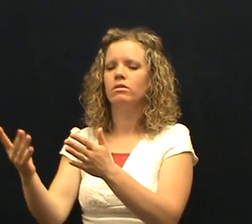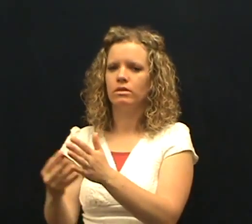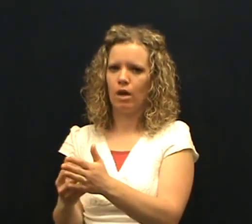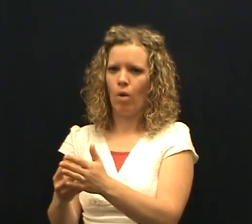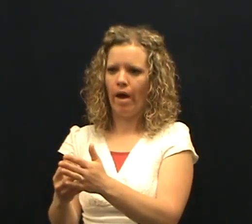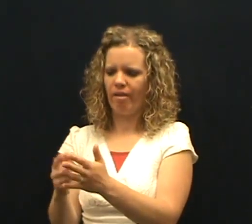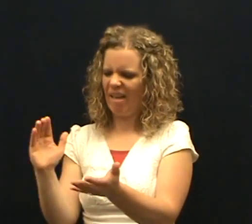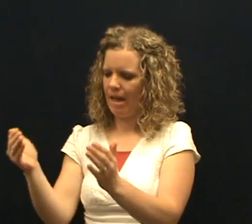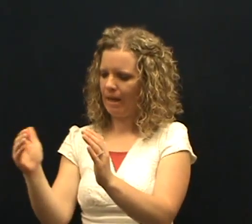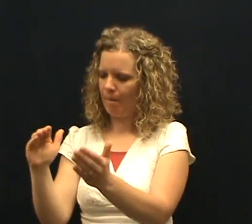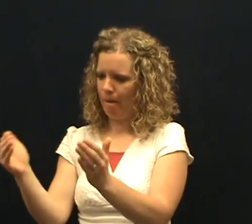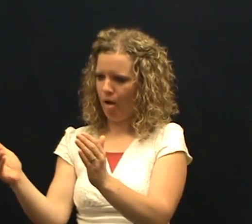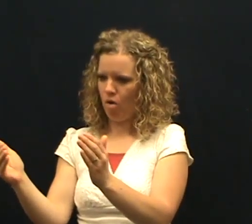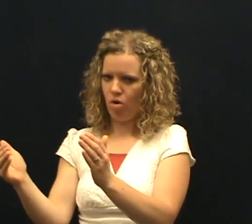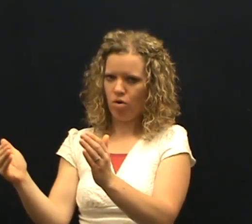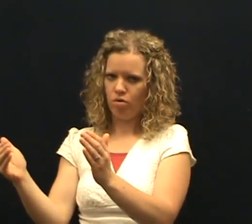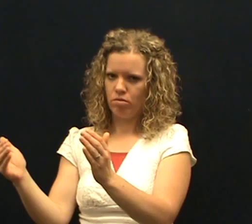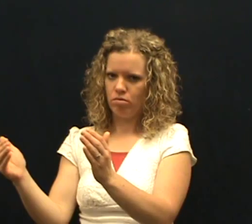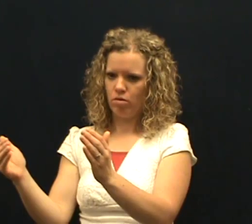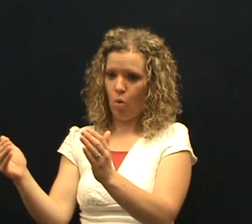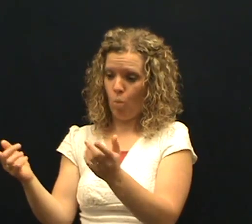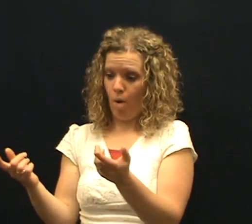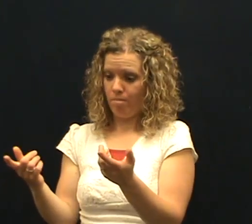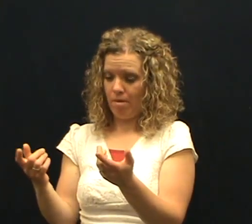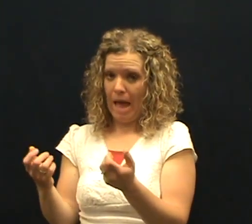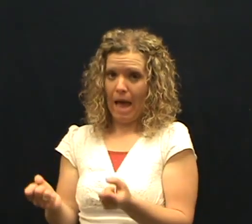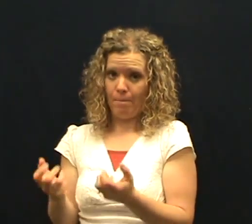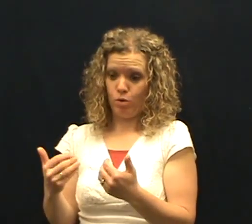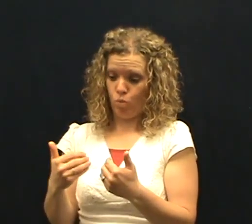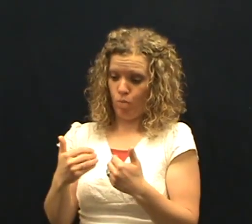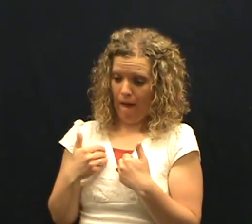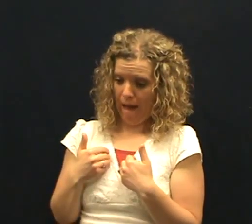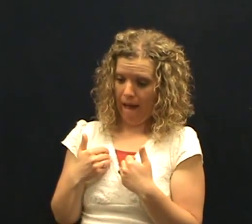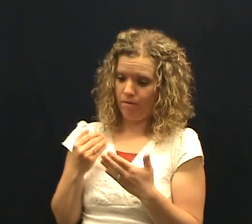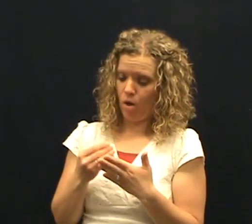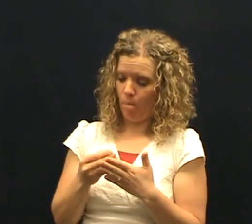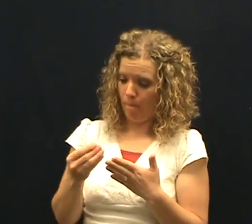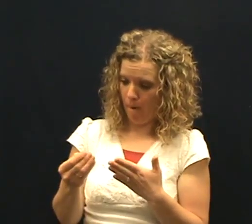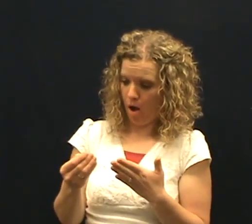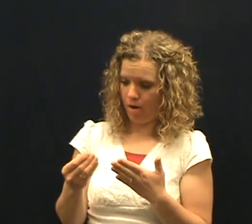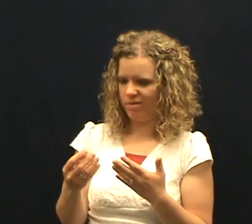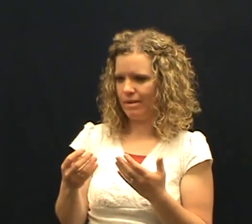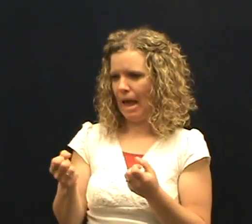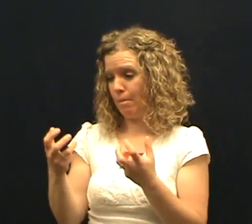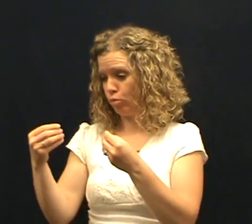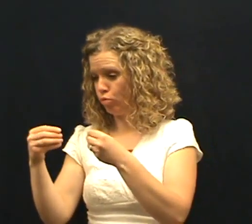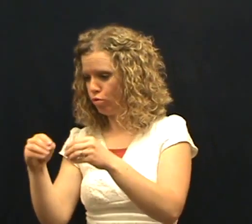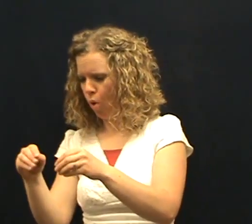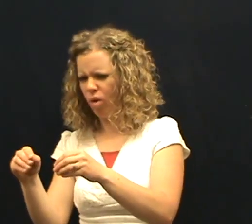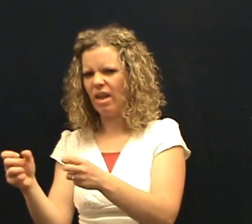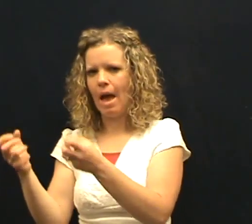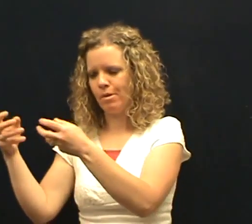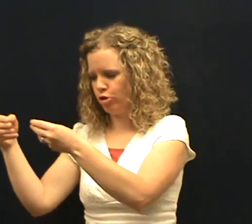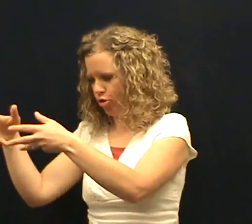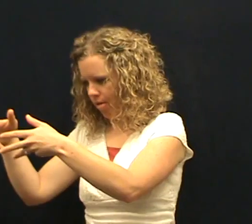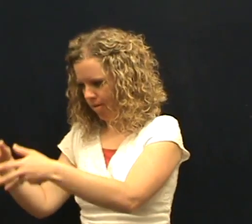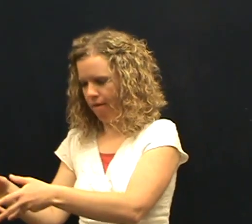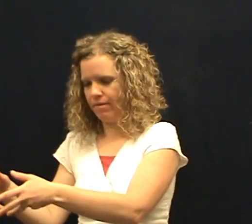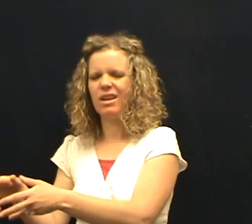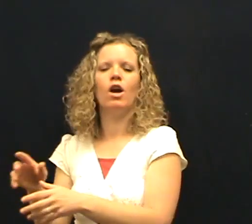between what we had, what we bought, what we sold, and then what we have left, we have to, or excuse me, the difference between what